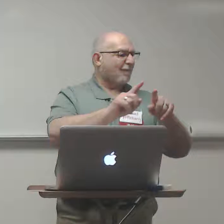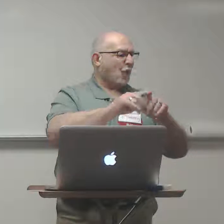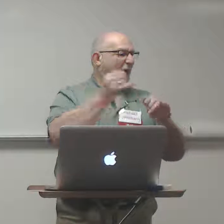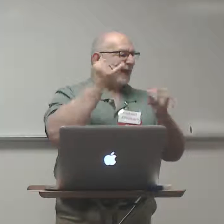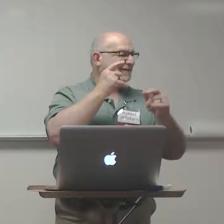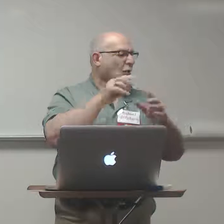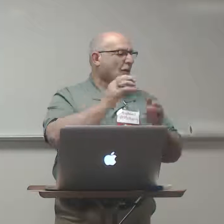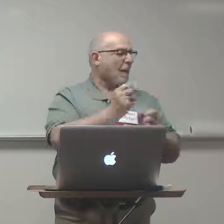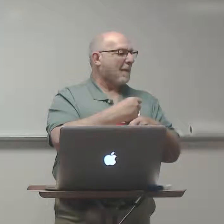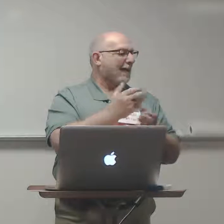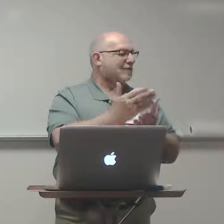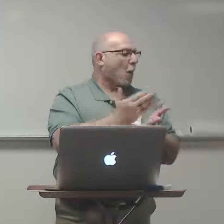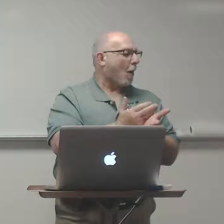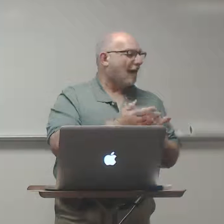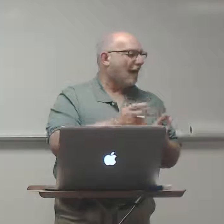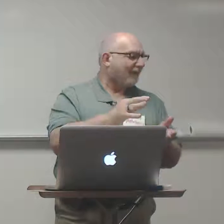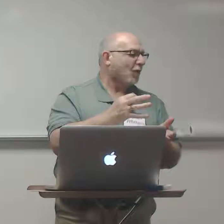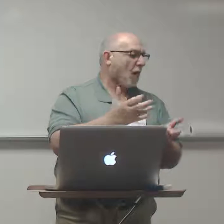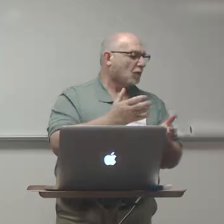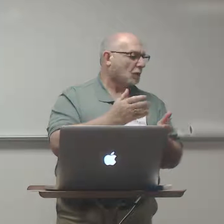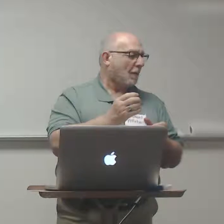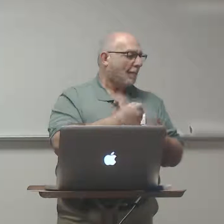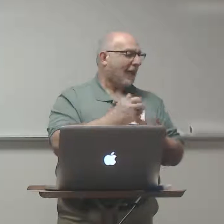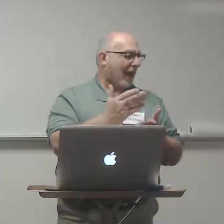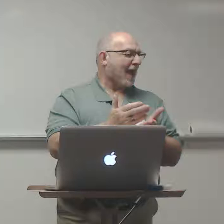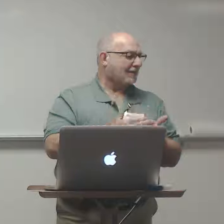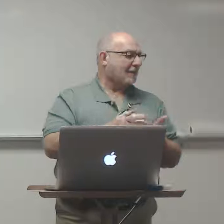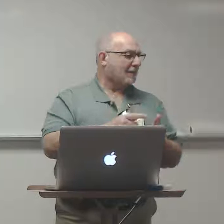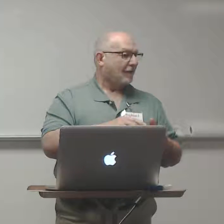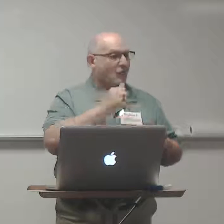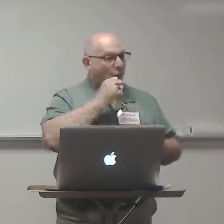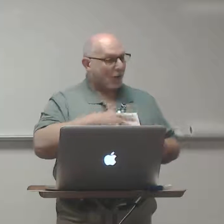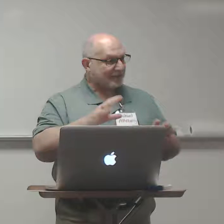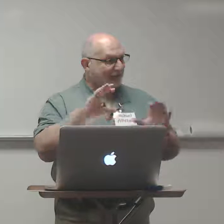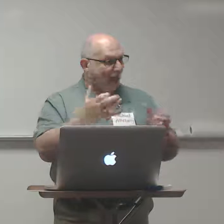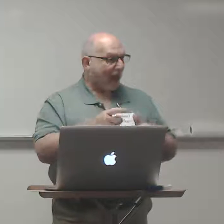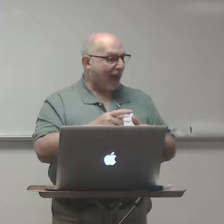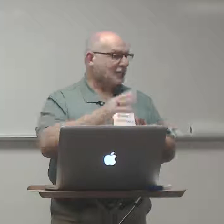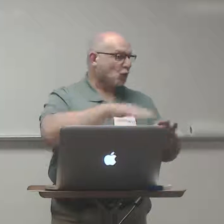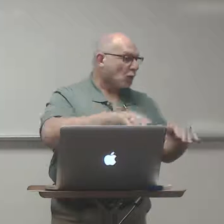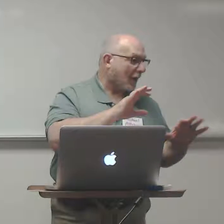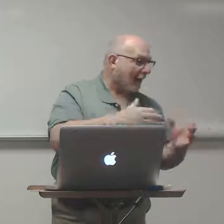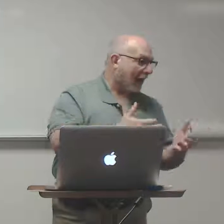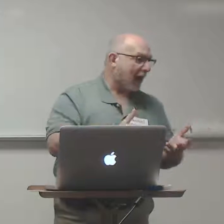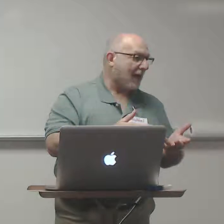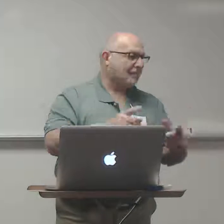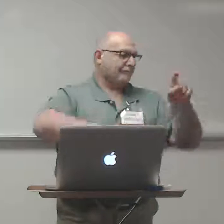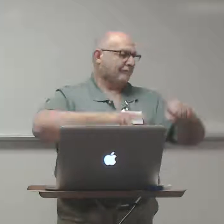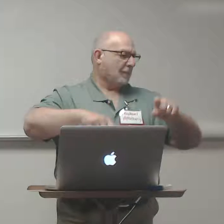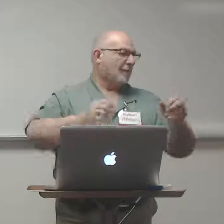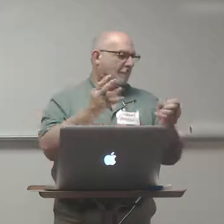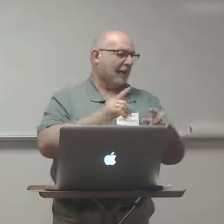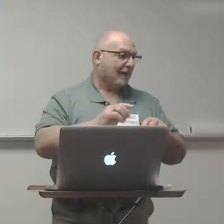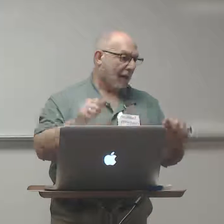Different idea for to make a sermon if you want to make a lecture, women's class, children's class, any kind.